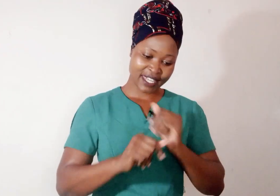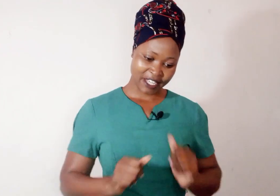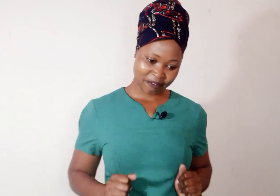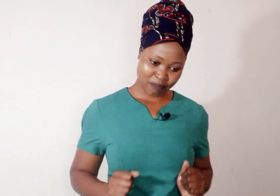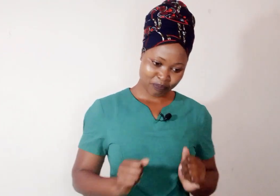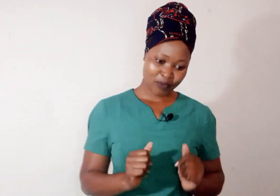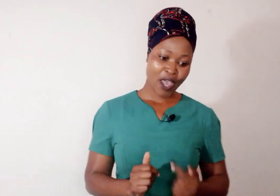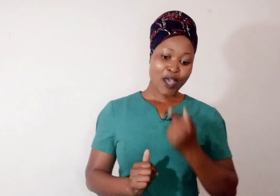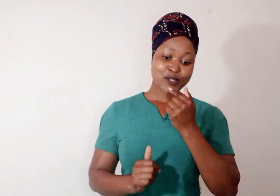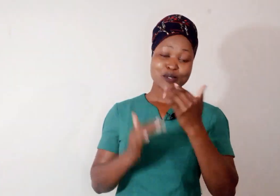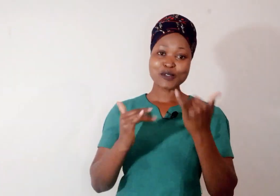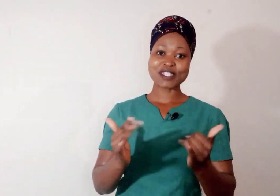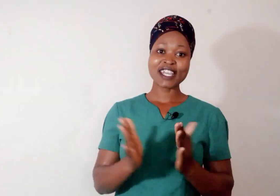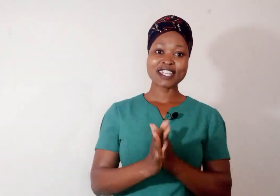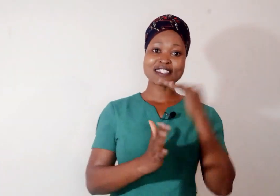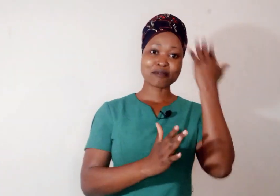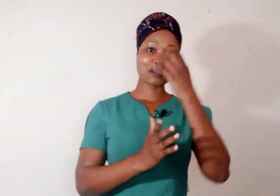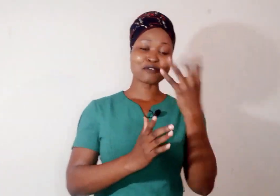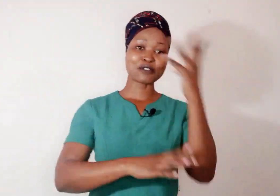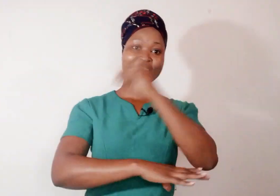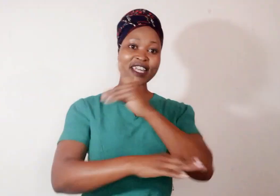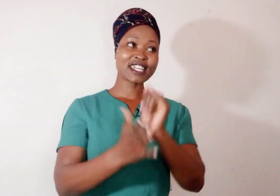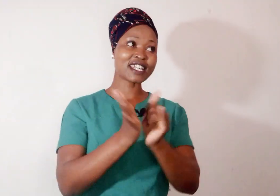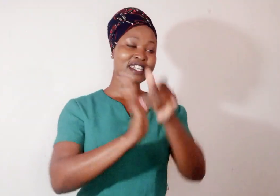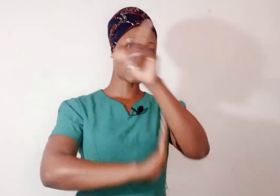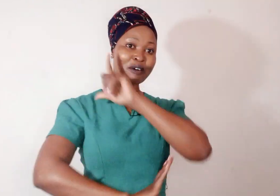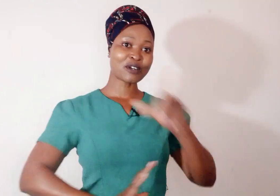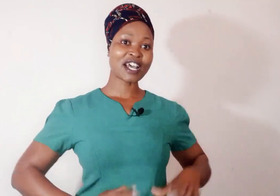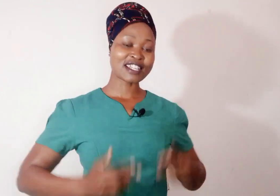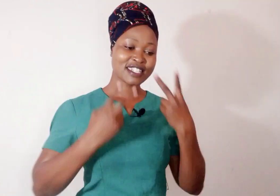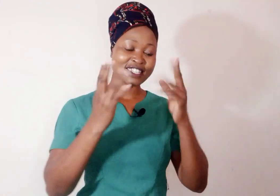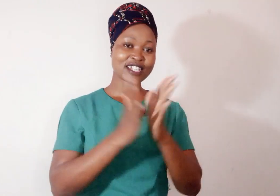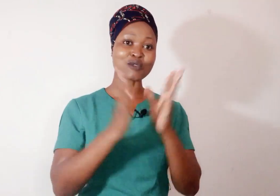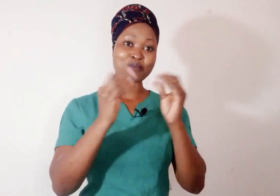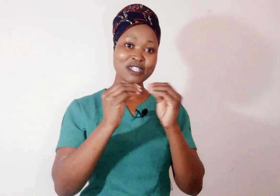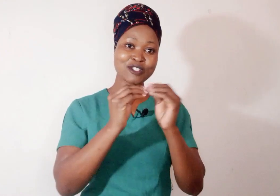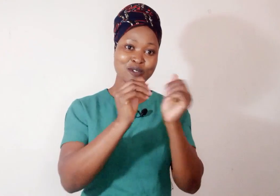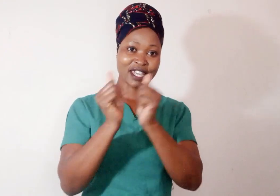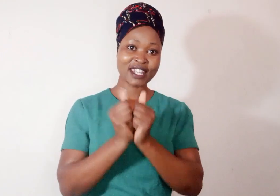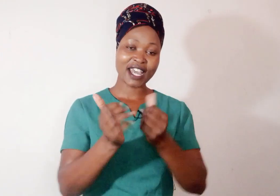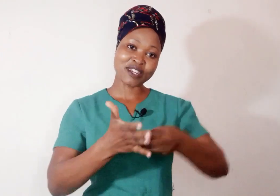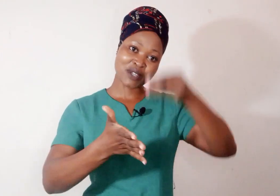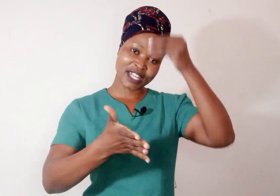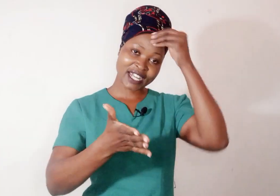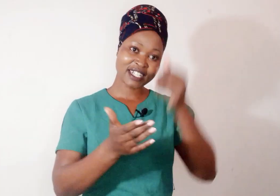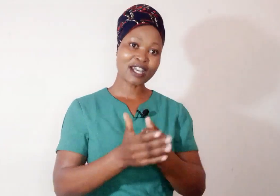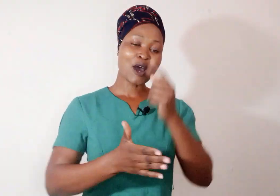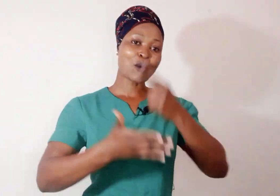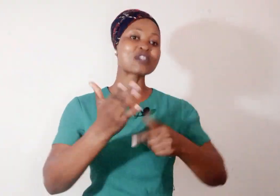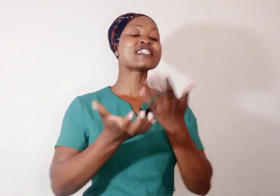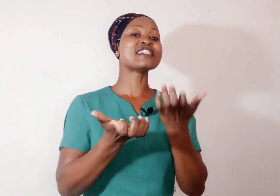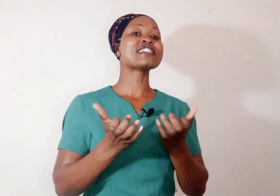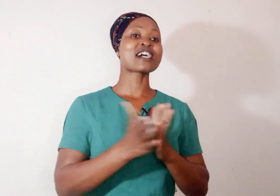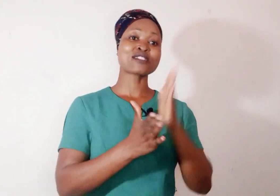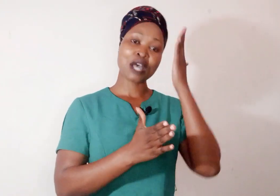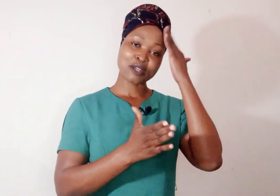making. So today is a beautiful day that the Lord has seen that we meet together and we learn what He needs us to